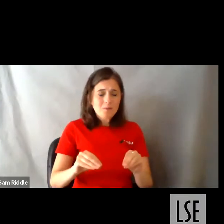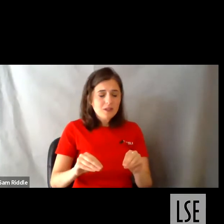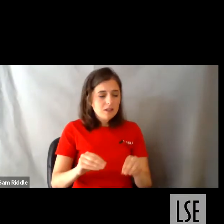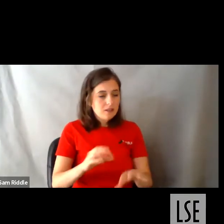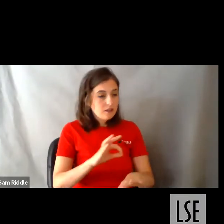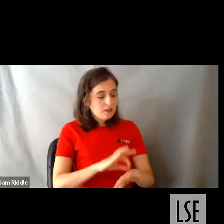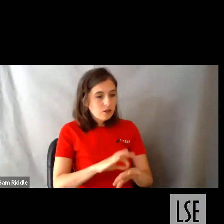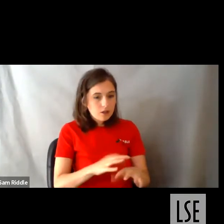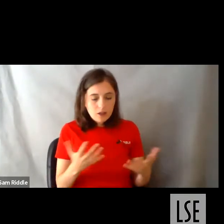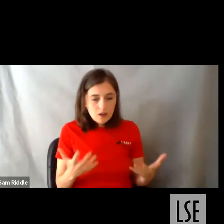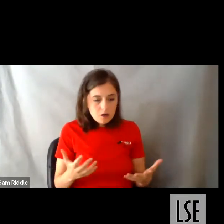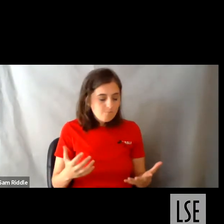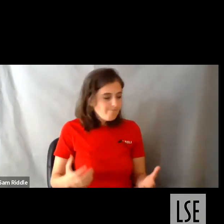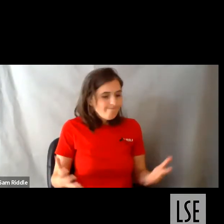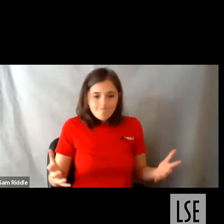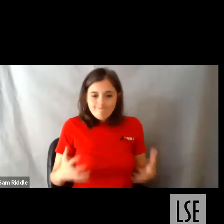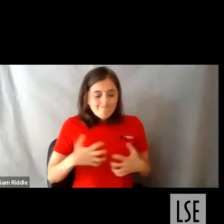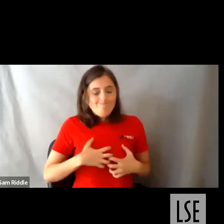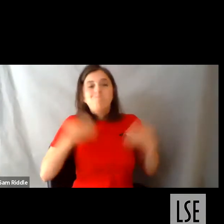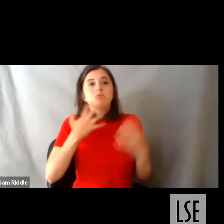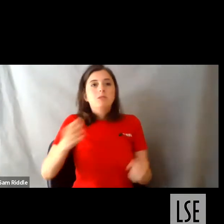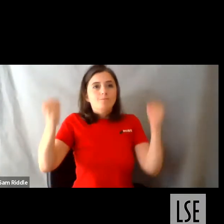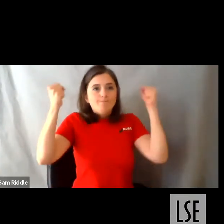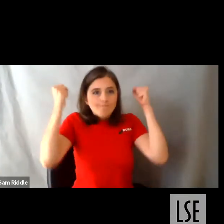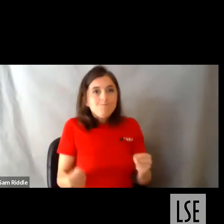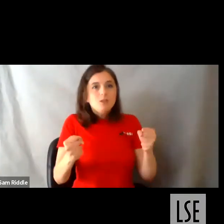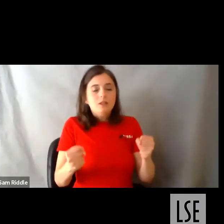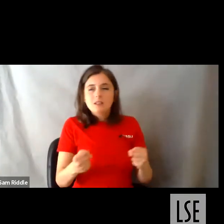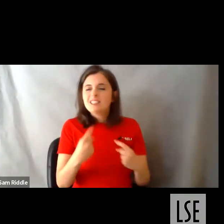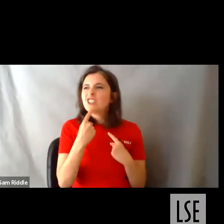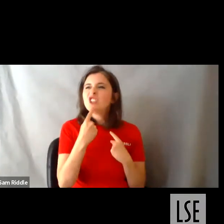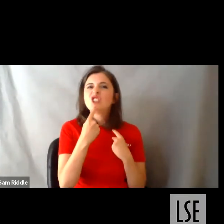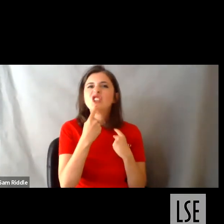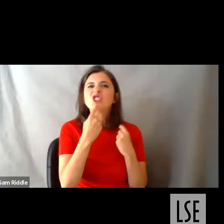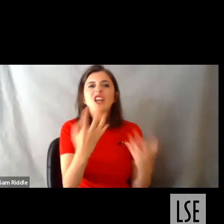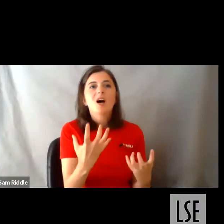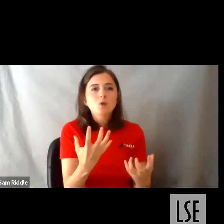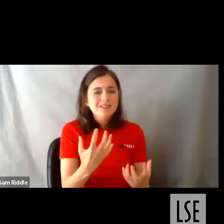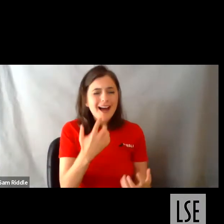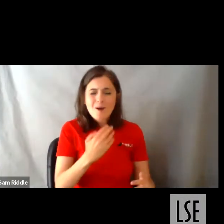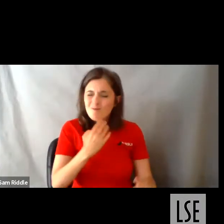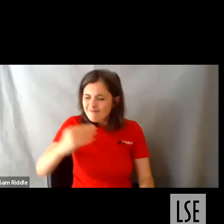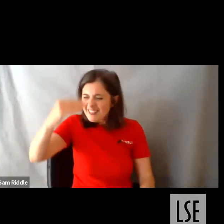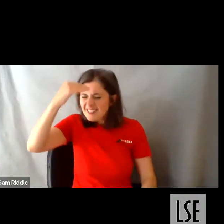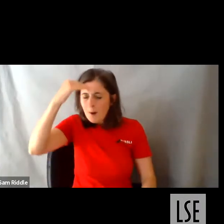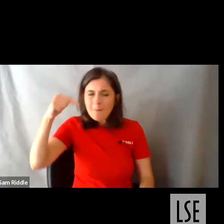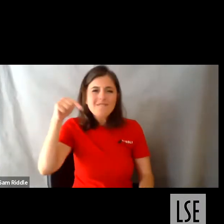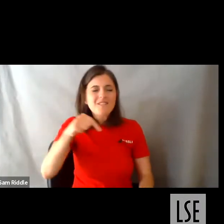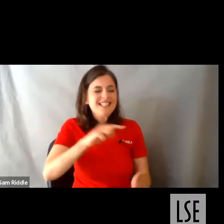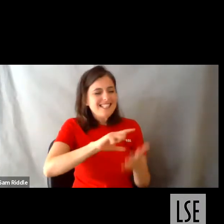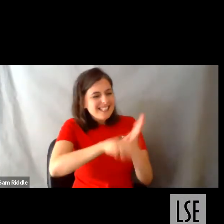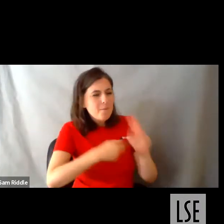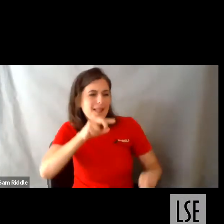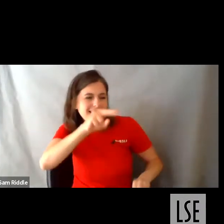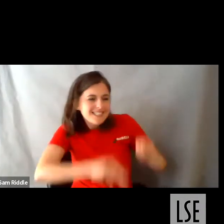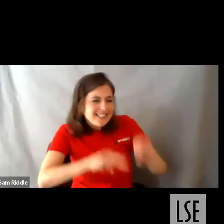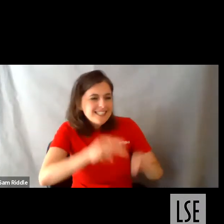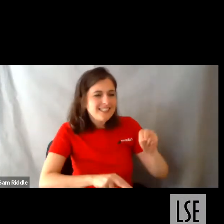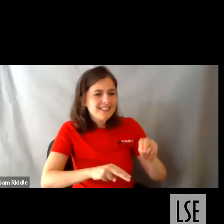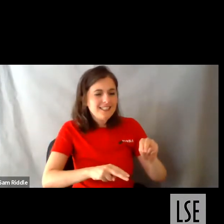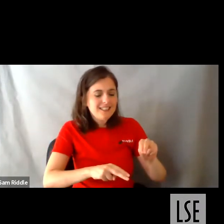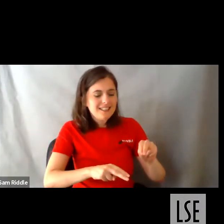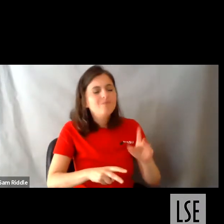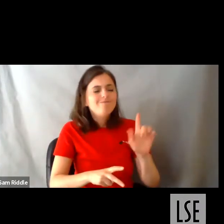gets angry and thumps the desk. Shouts out, I'm so sick of these disability tests.